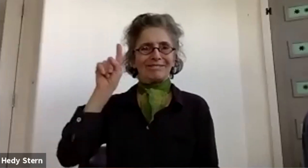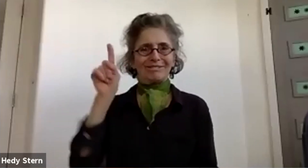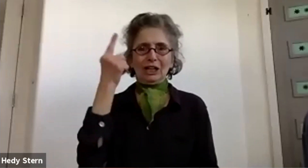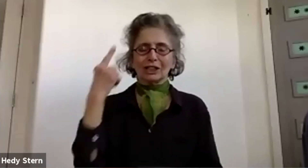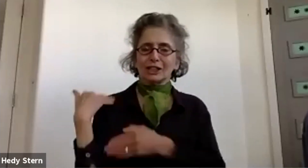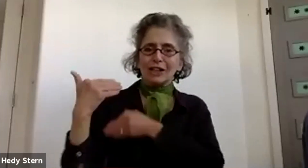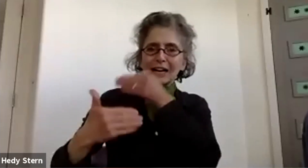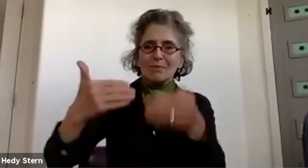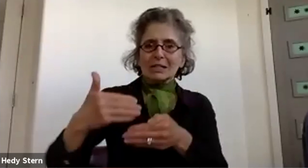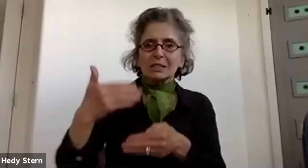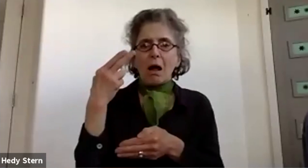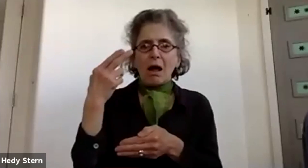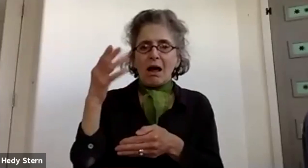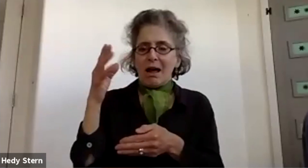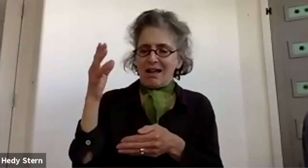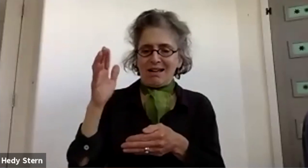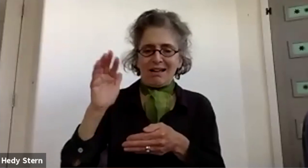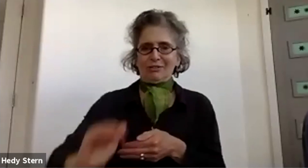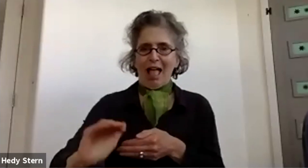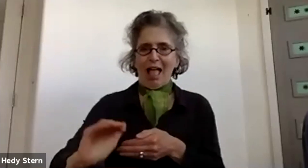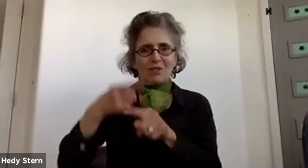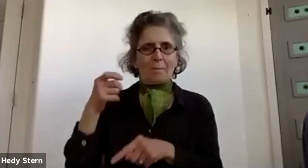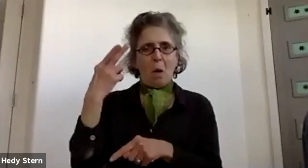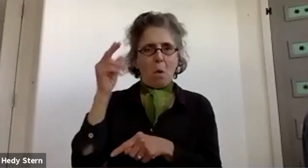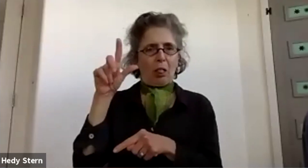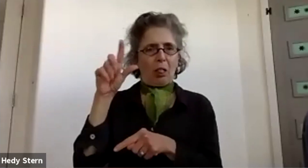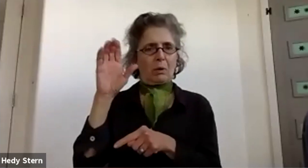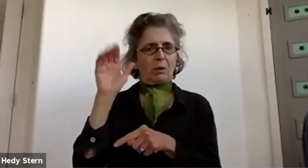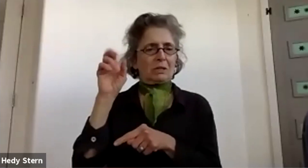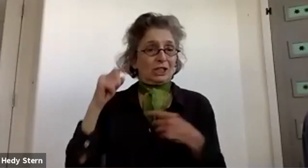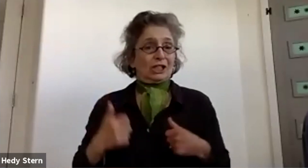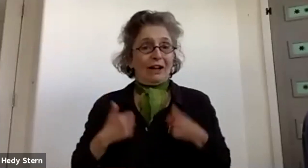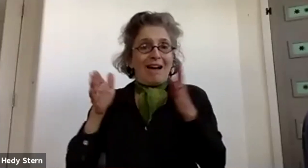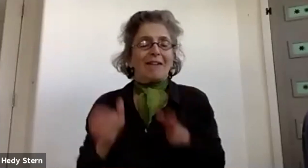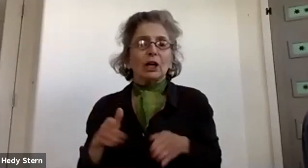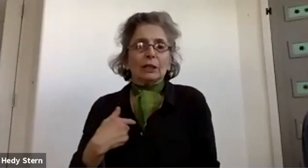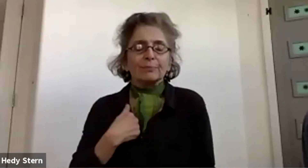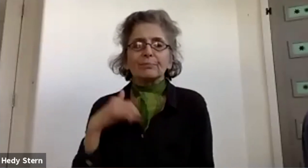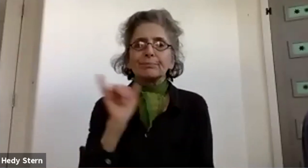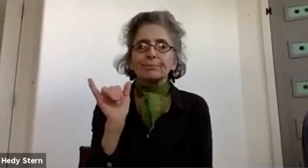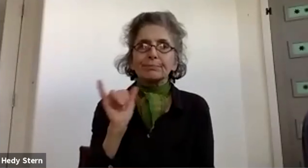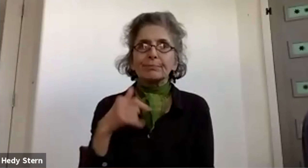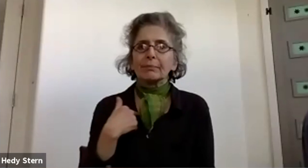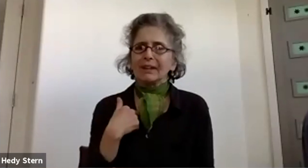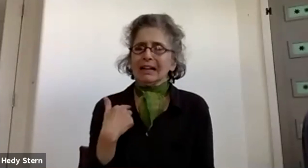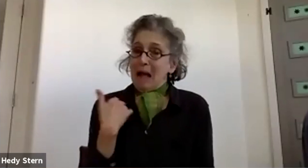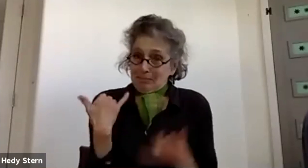in myself, being the first generation child from a Holocaust survivor, in that